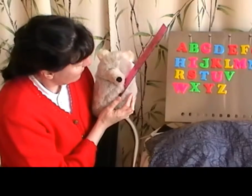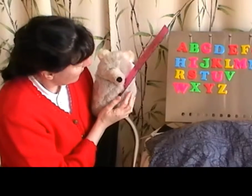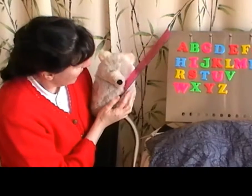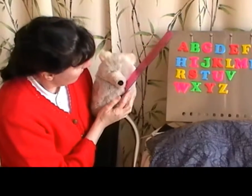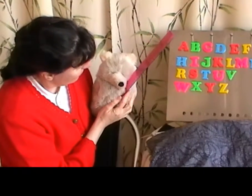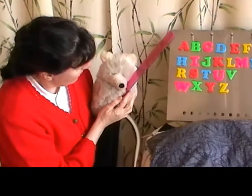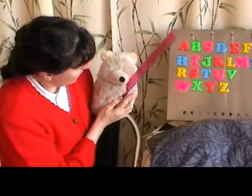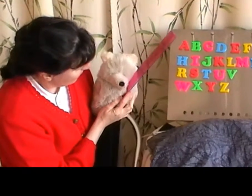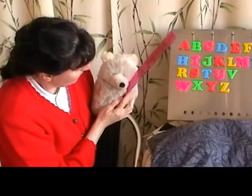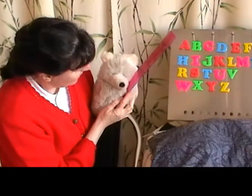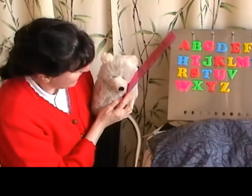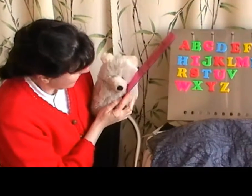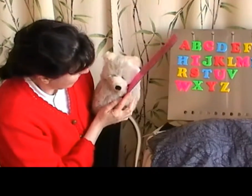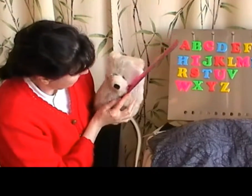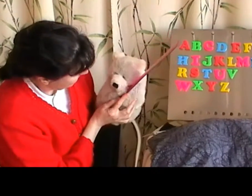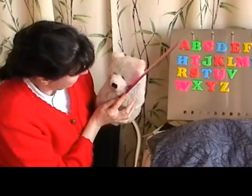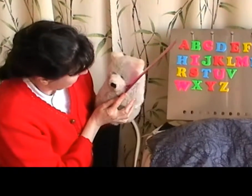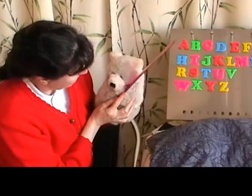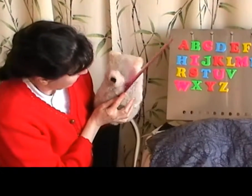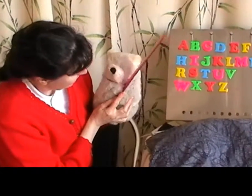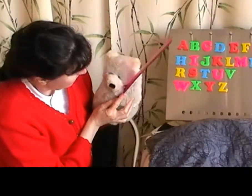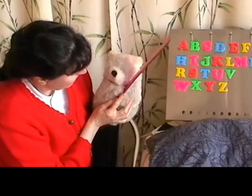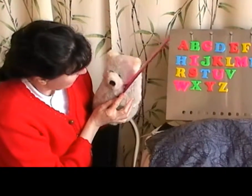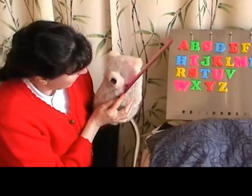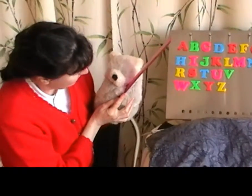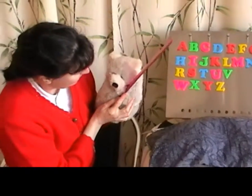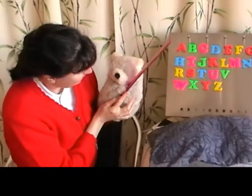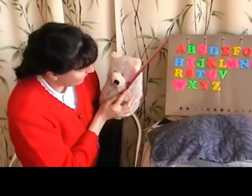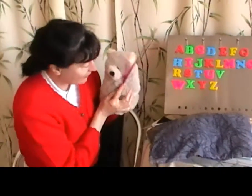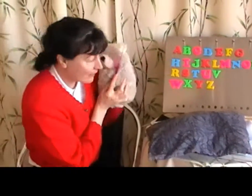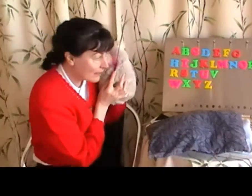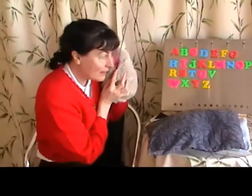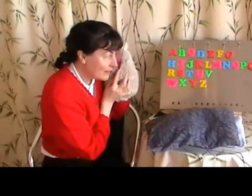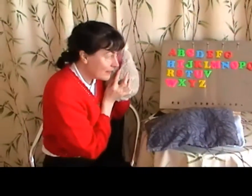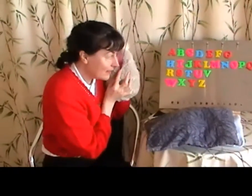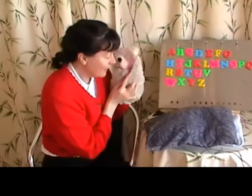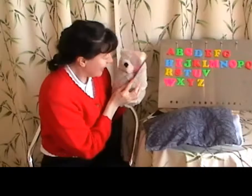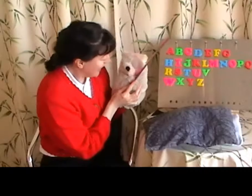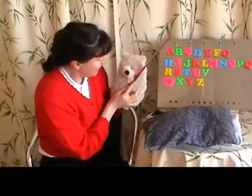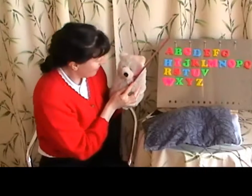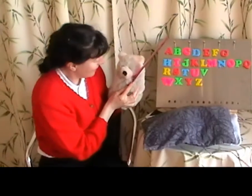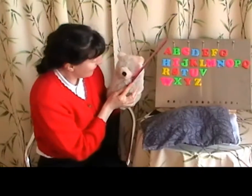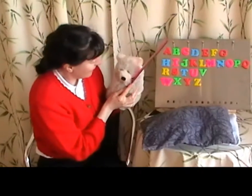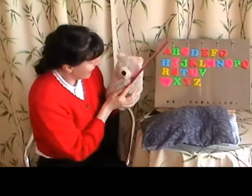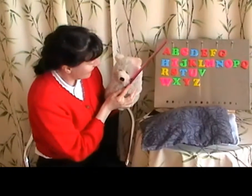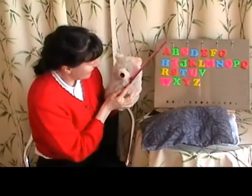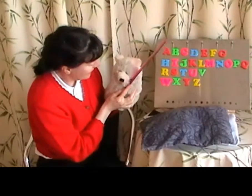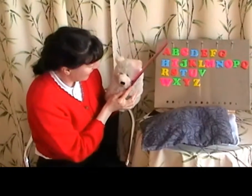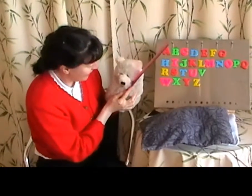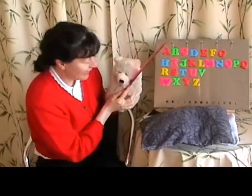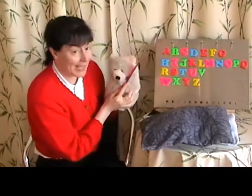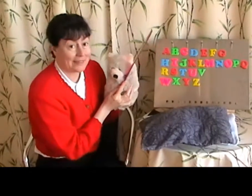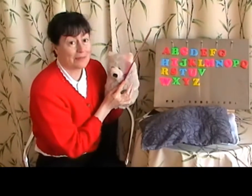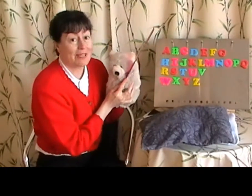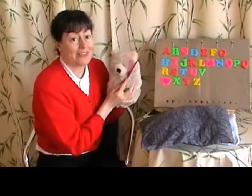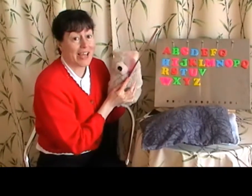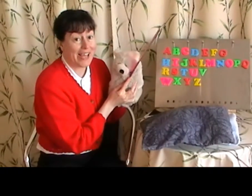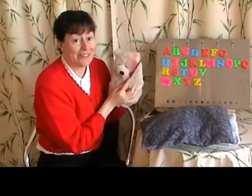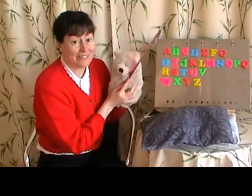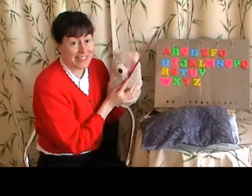the alphabet while we sing, would you enjoy doing that? He'd like to measure the letters as well. He likes to measure everything